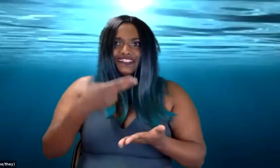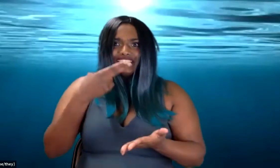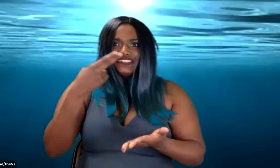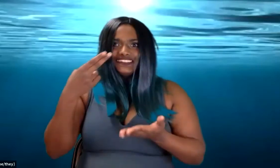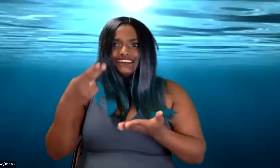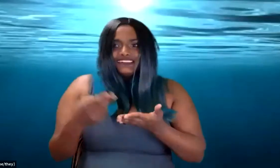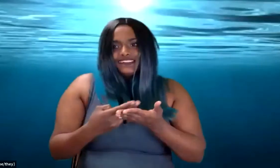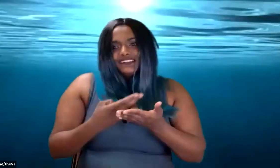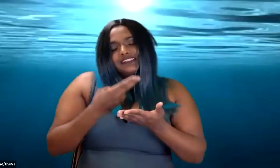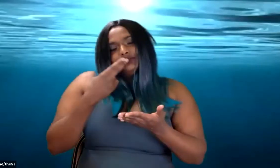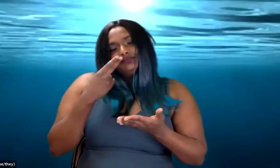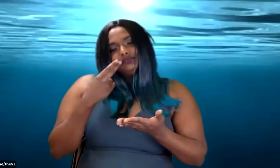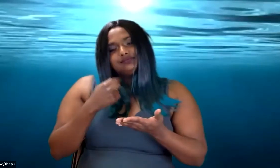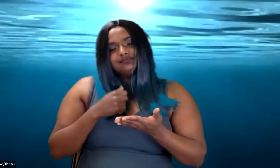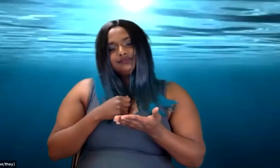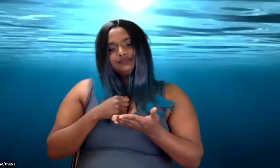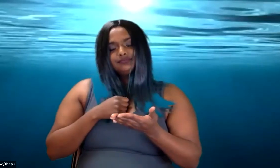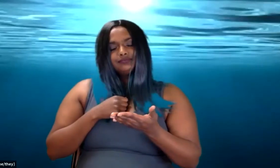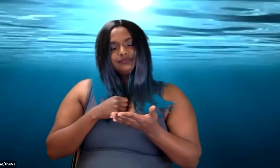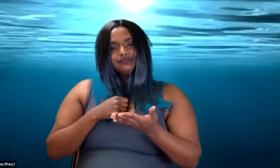It becomes soup.